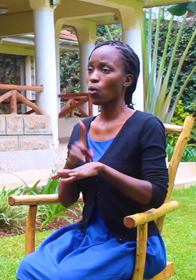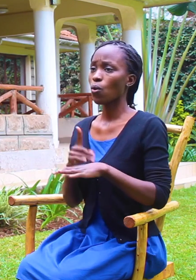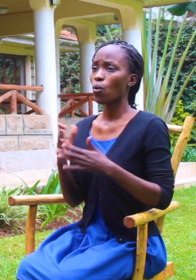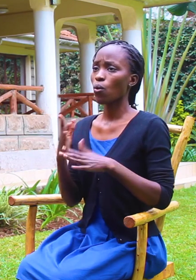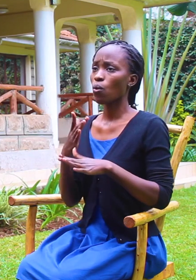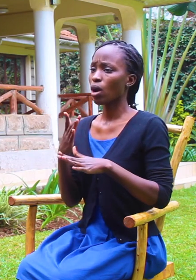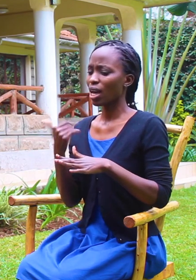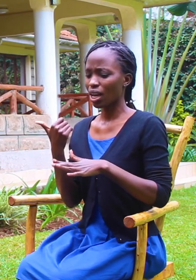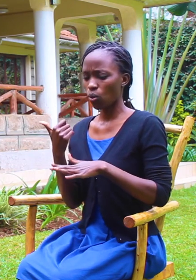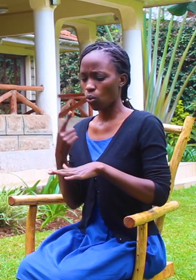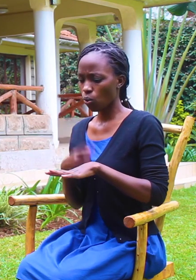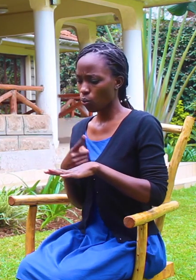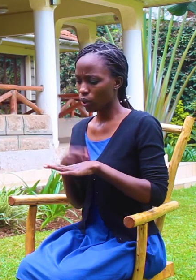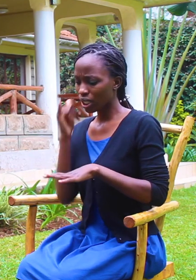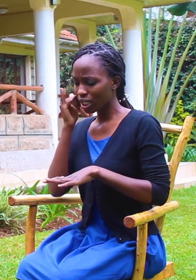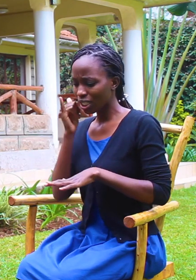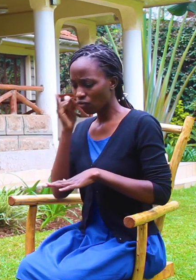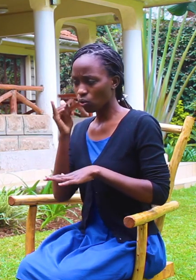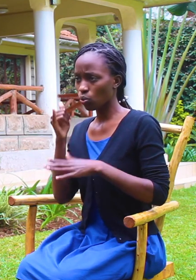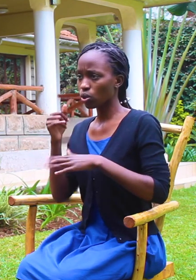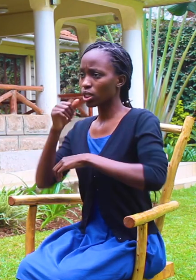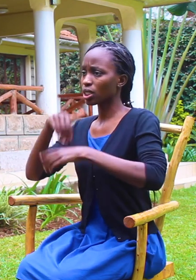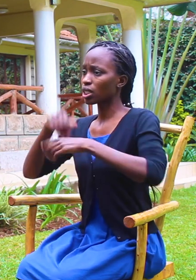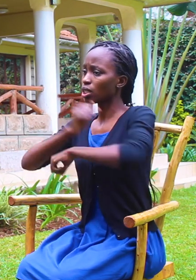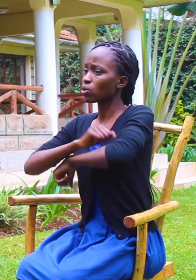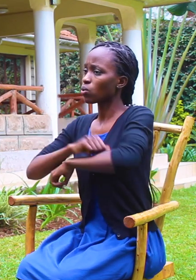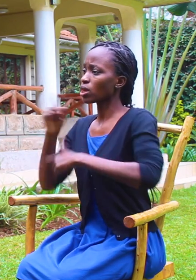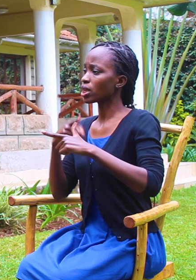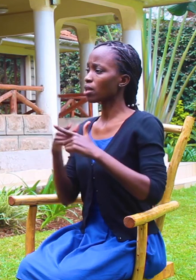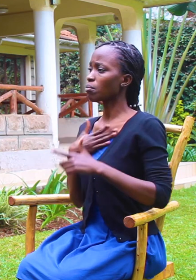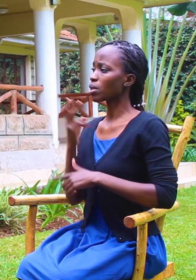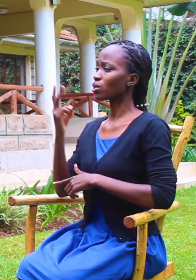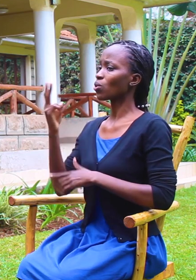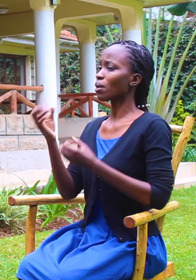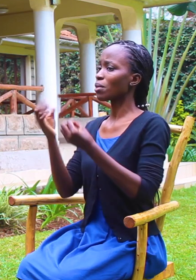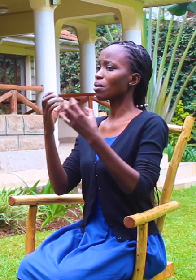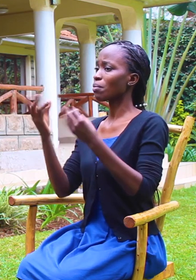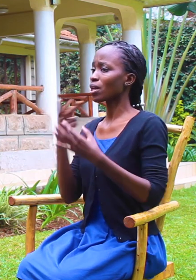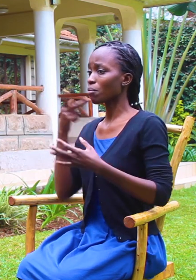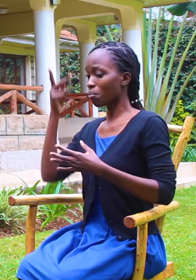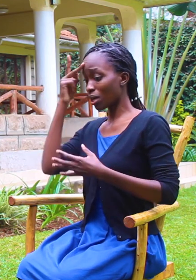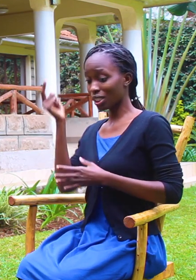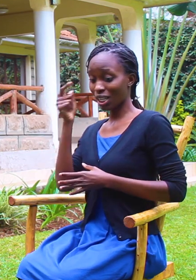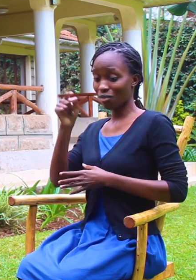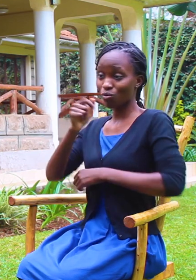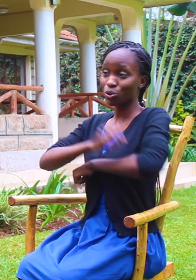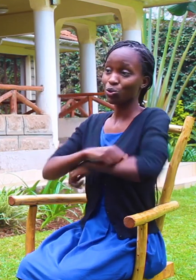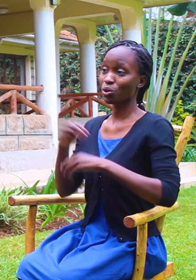schools, I realized that most parents who come for school meetings are mothers